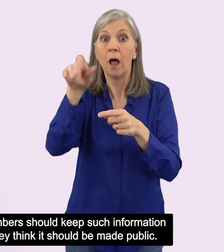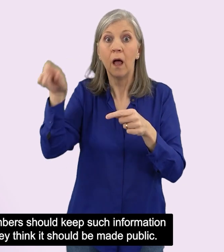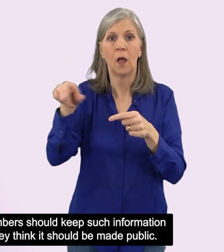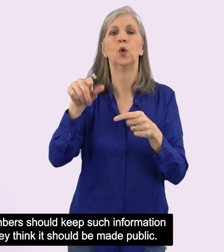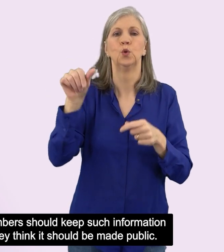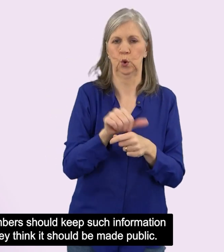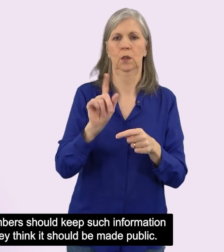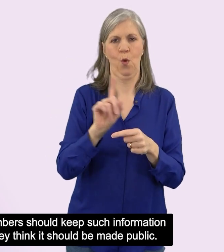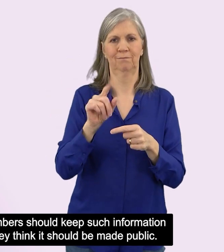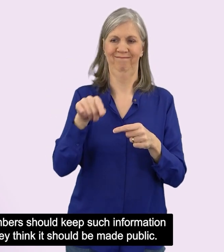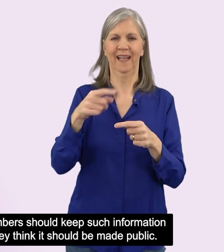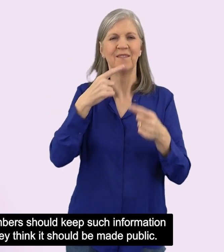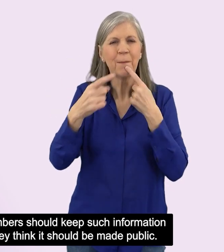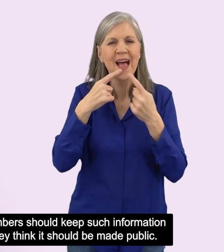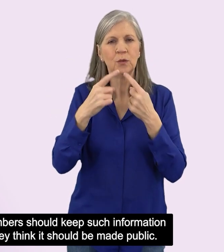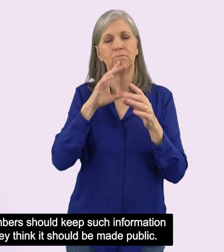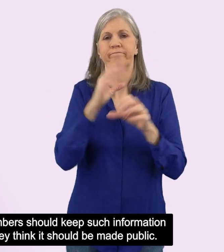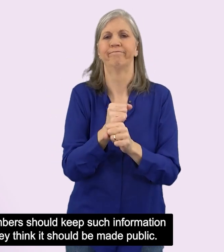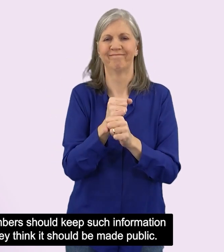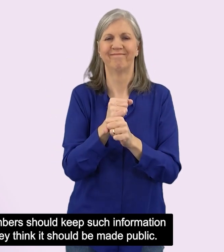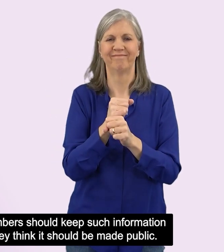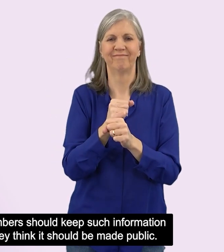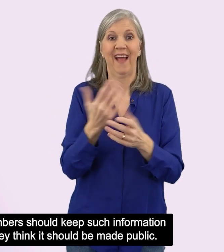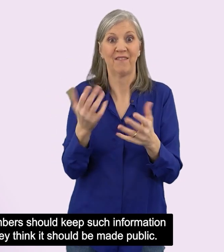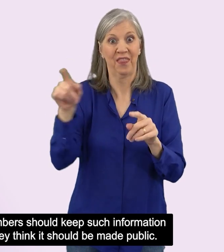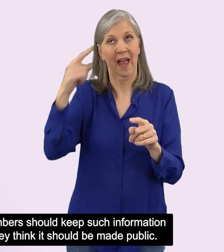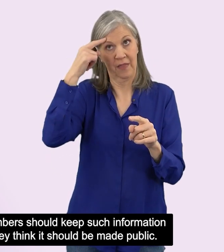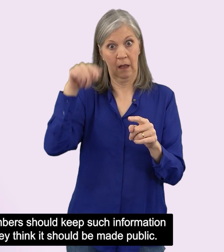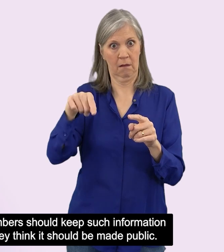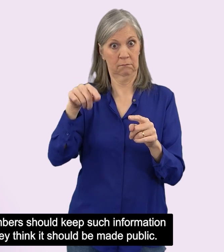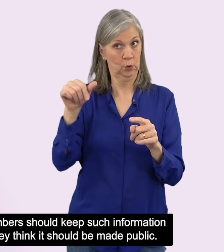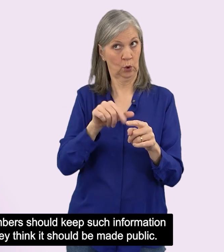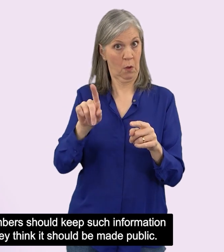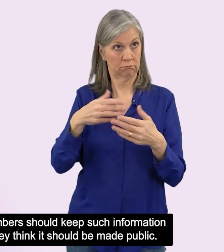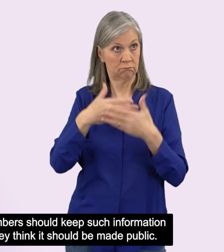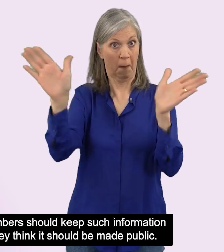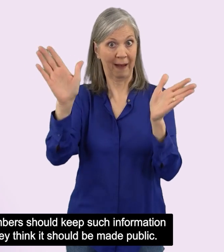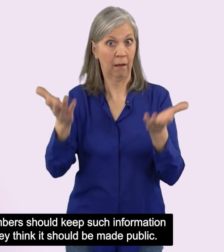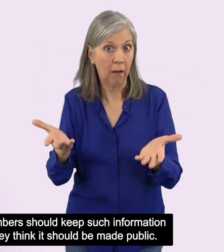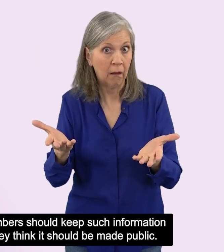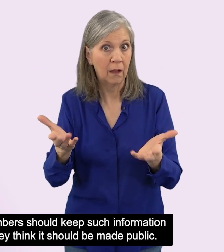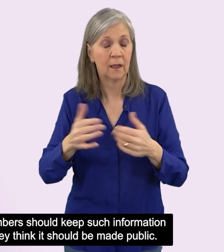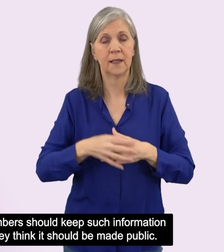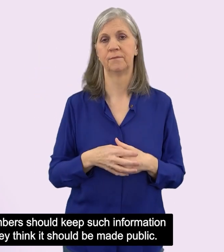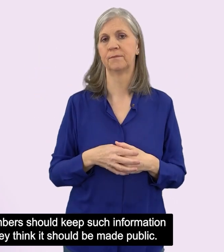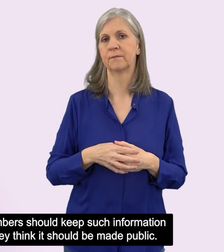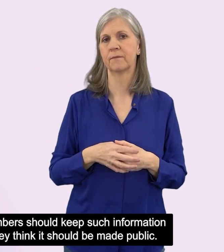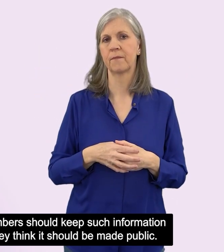The Code says that members should keep such information confidential, even if they think it should be made